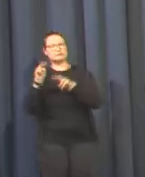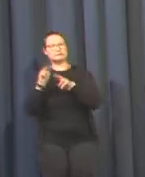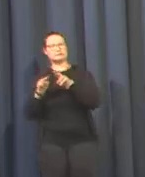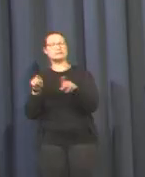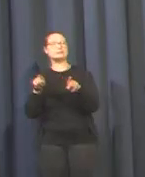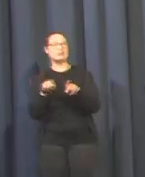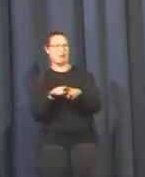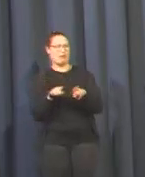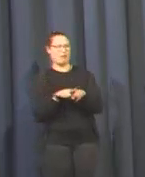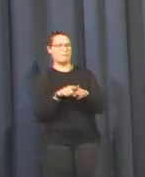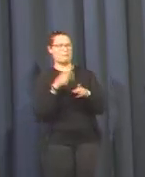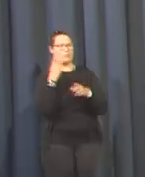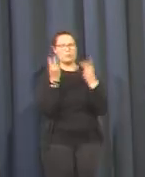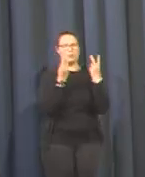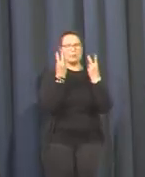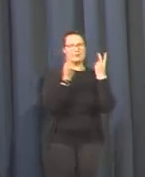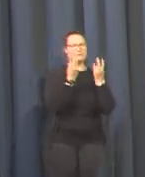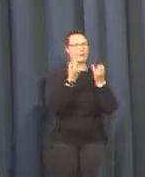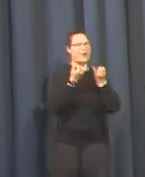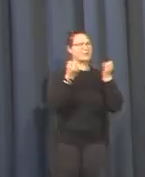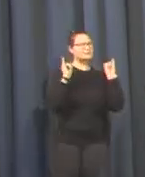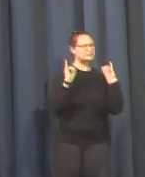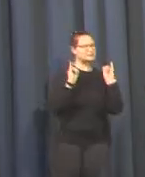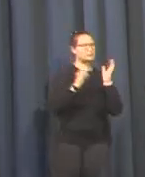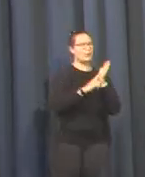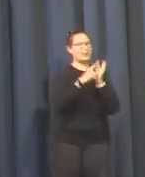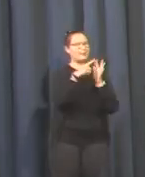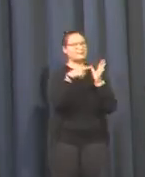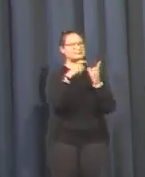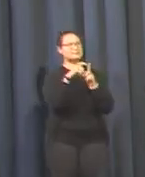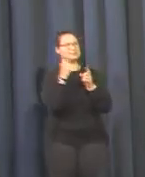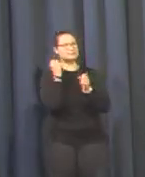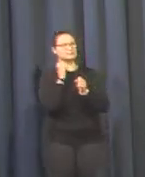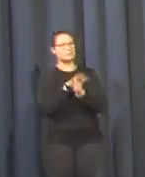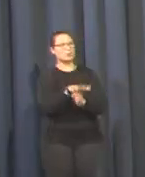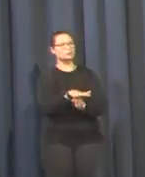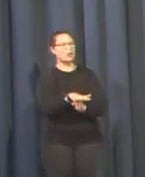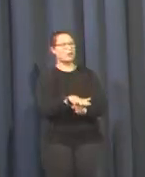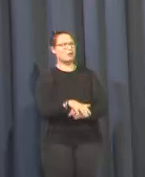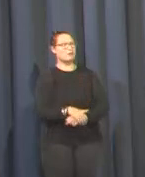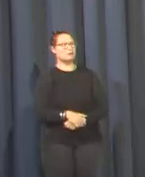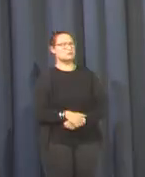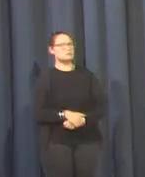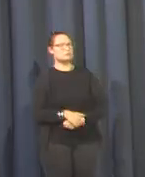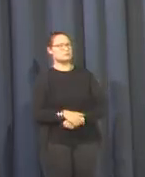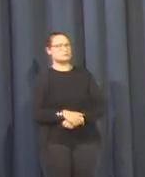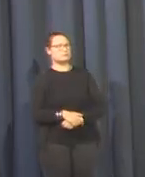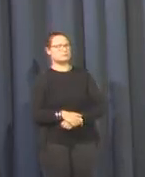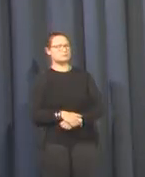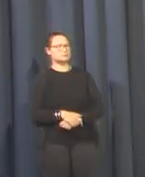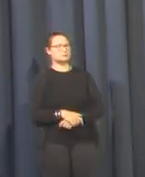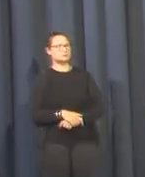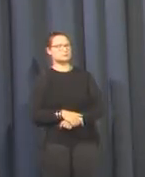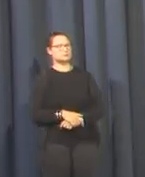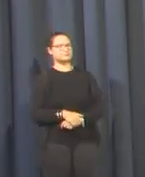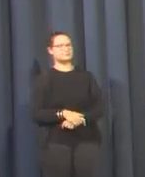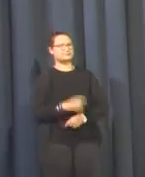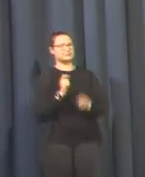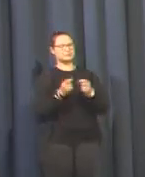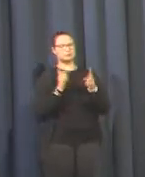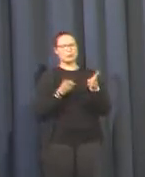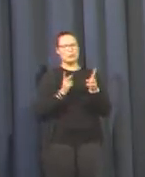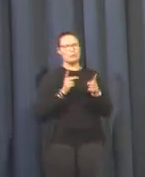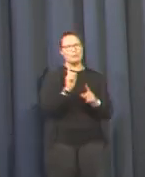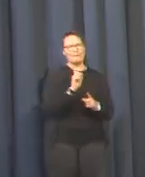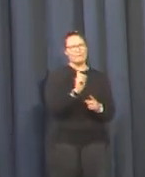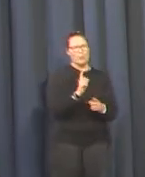any hazards, any sources of lead exposure. What they usually test for, they look at paint,